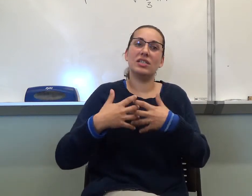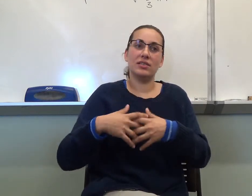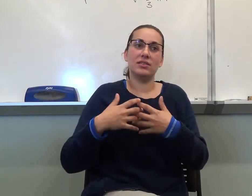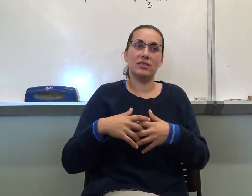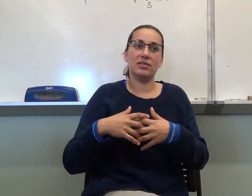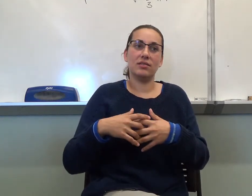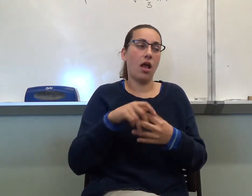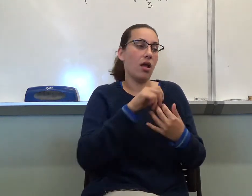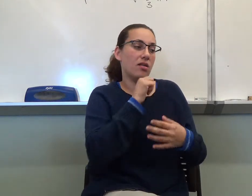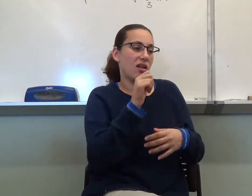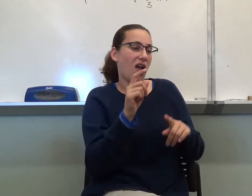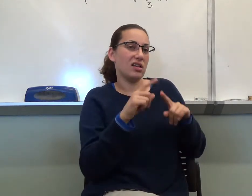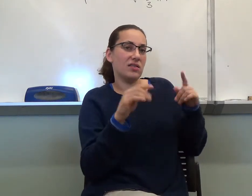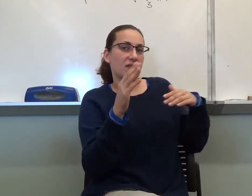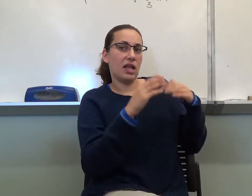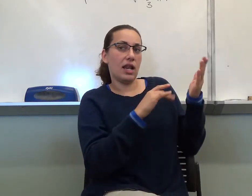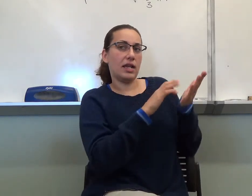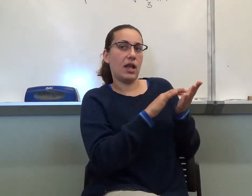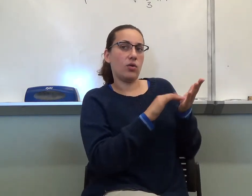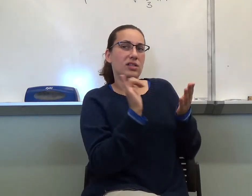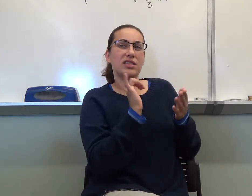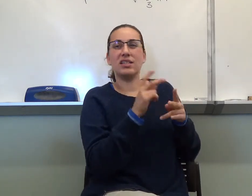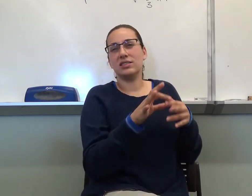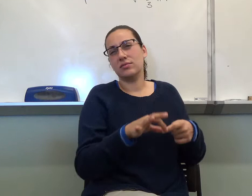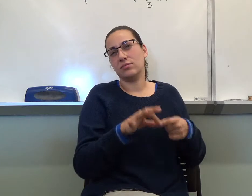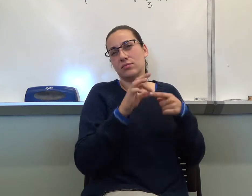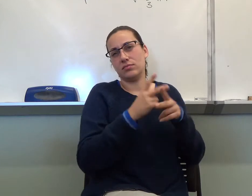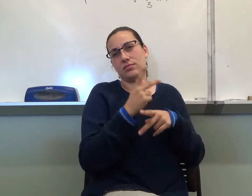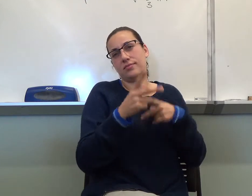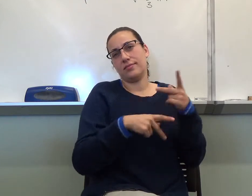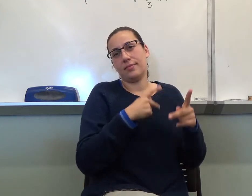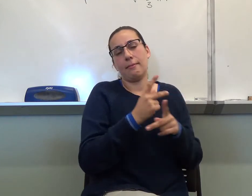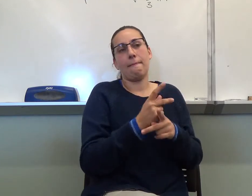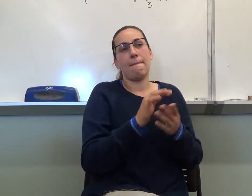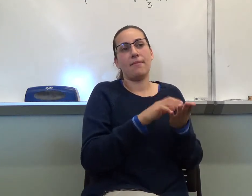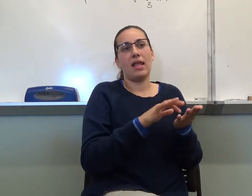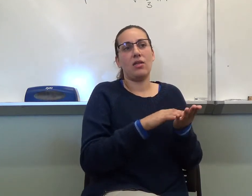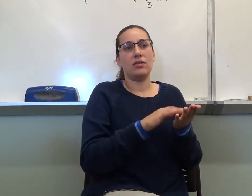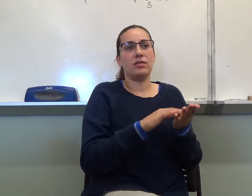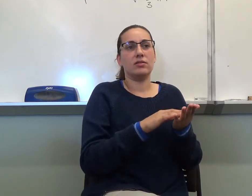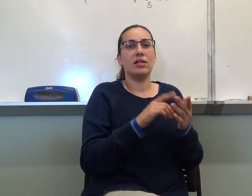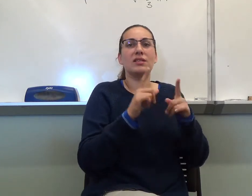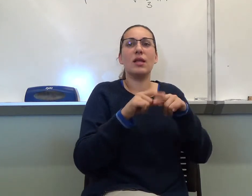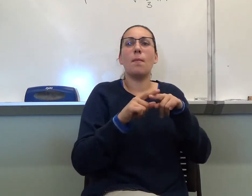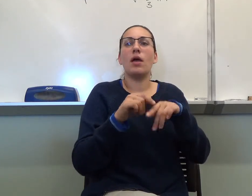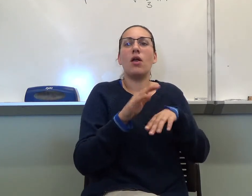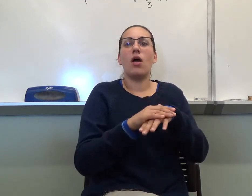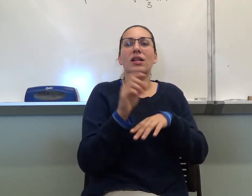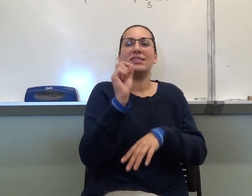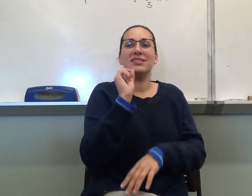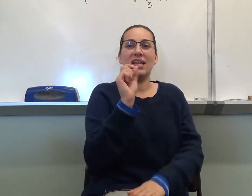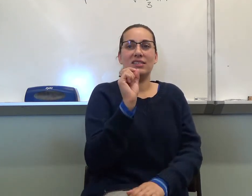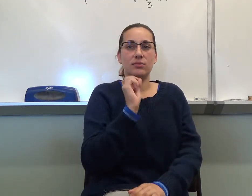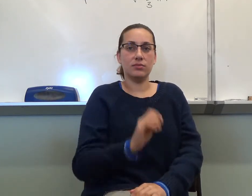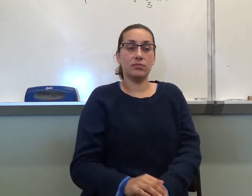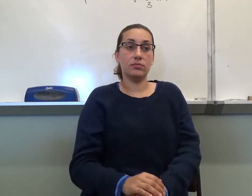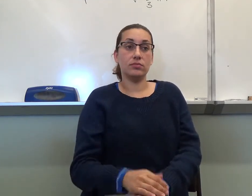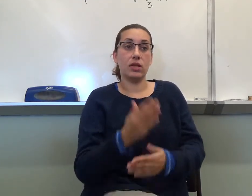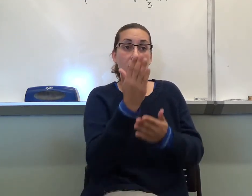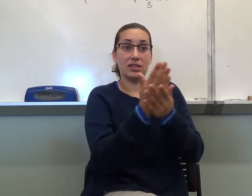too different from this. It's a calculator which is decimal based. So some data might have to do